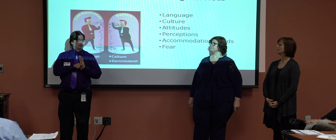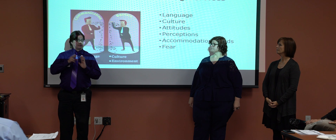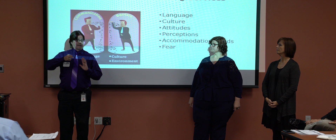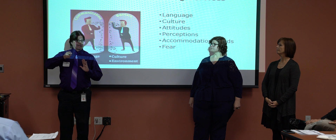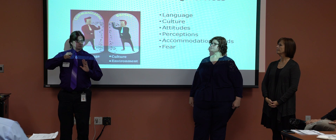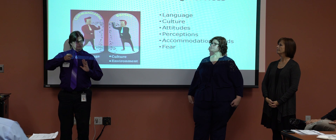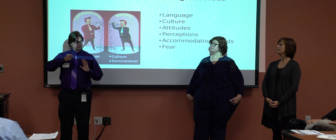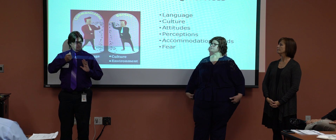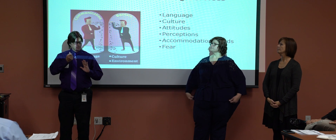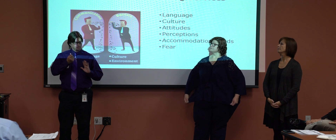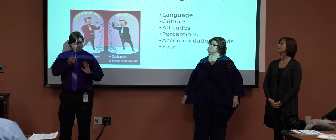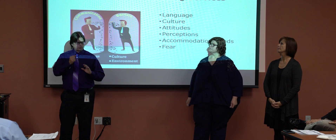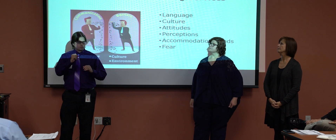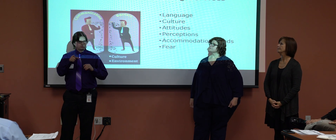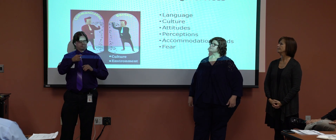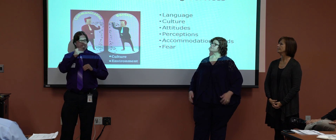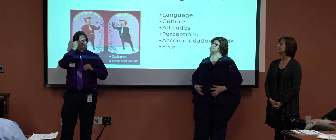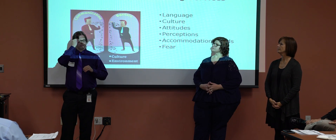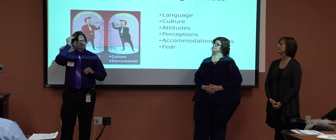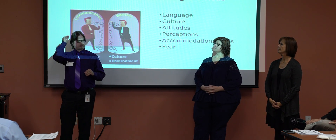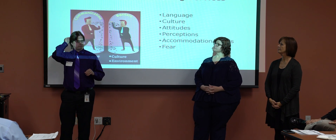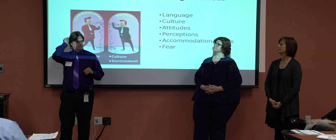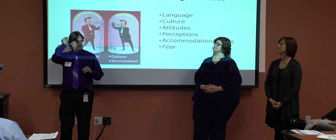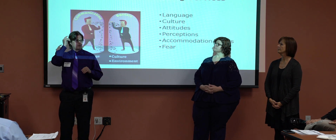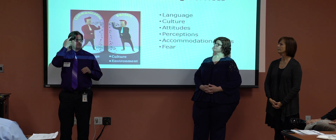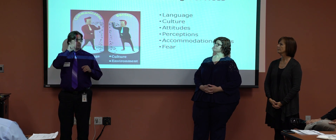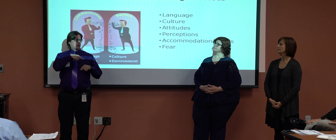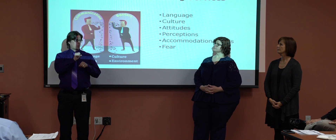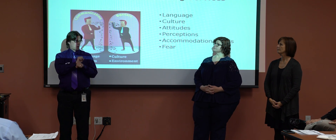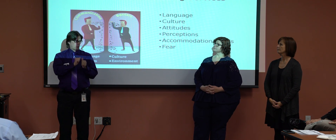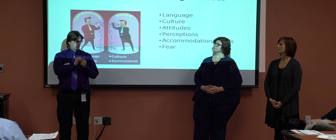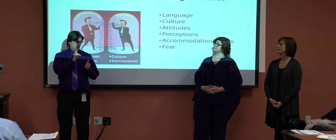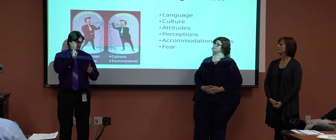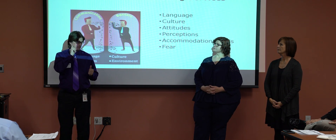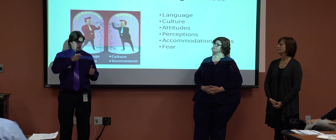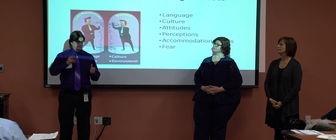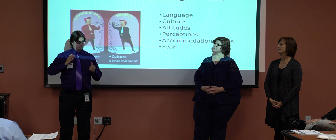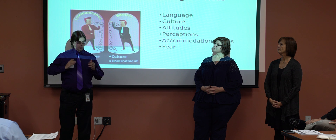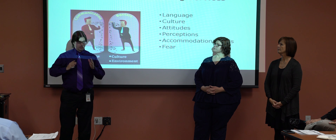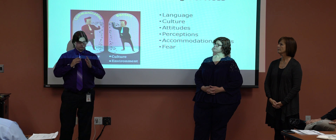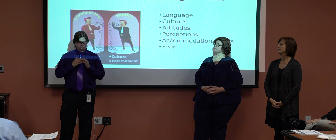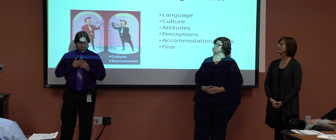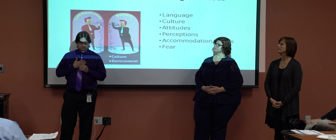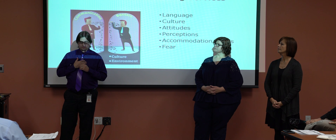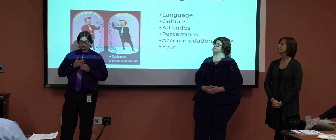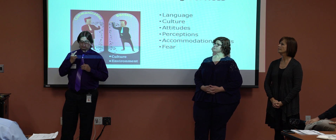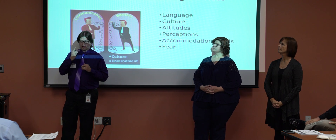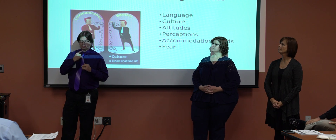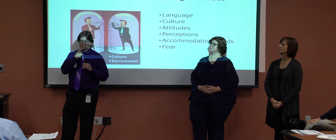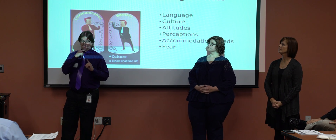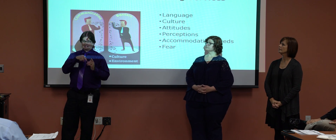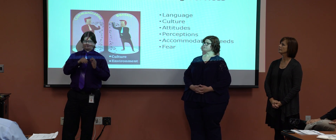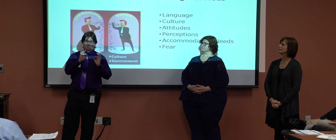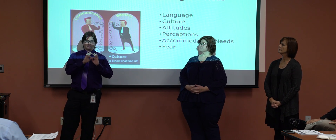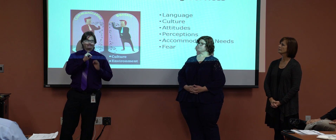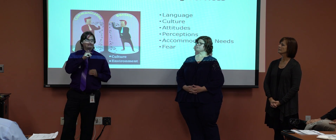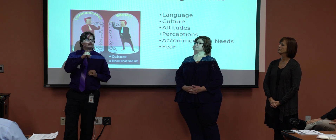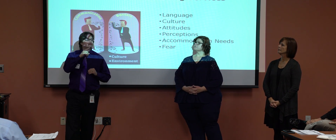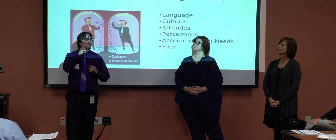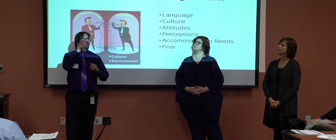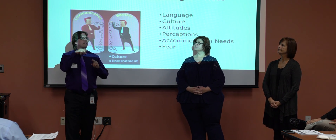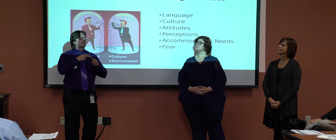Let me share something, a little bit of a background or history, if you don't mind, that you keep in the back of your mind as you work with deaf and hard of hearing